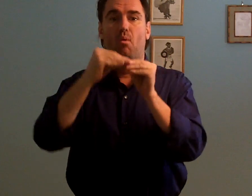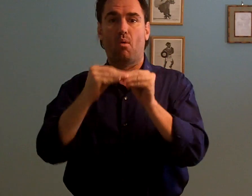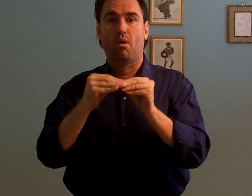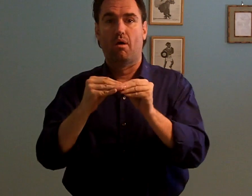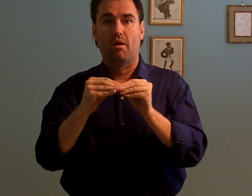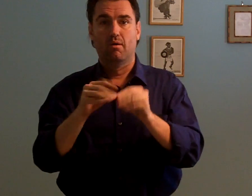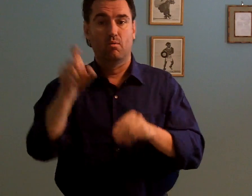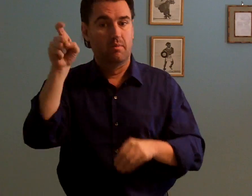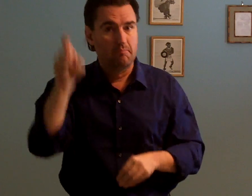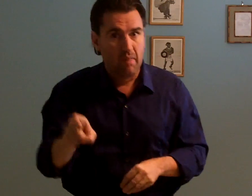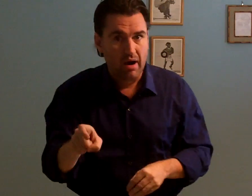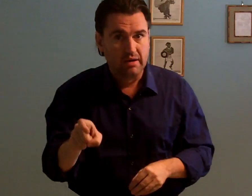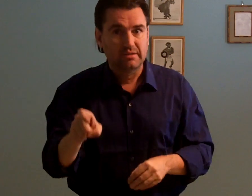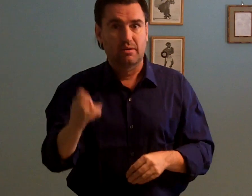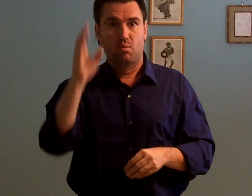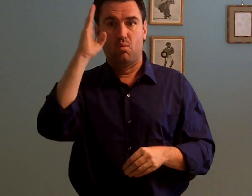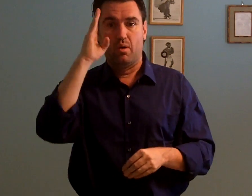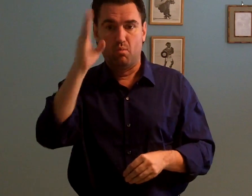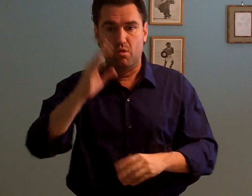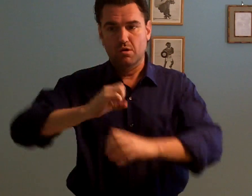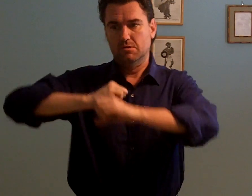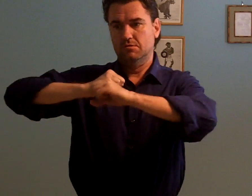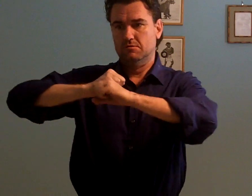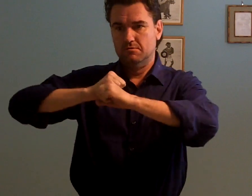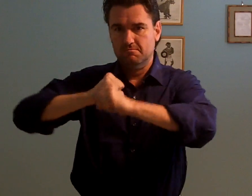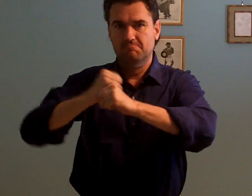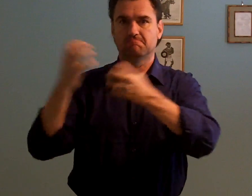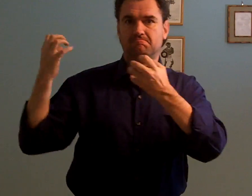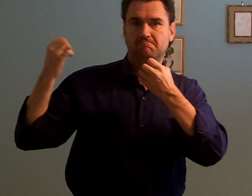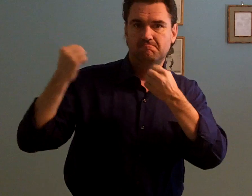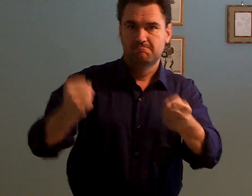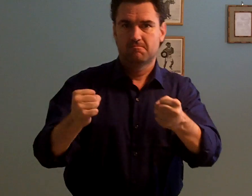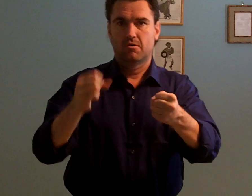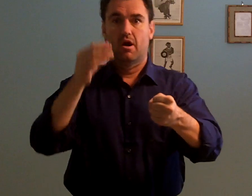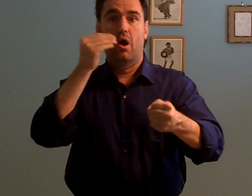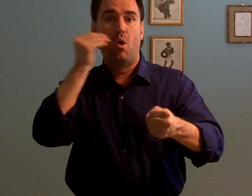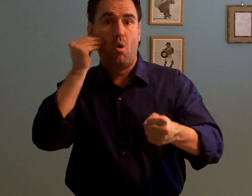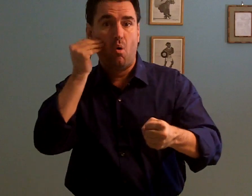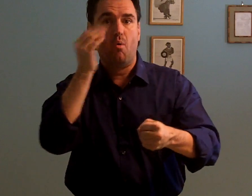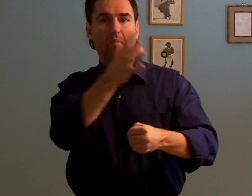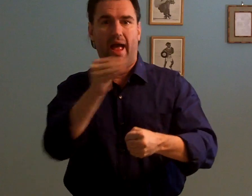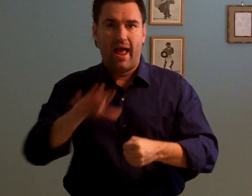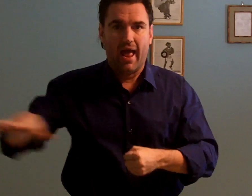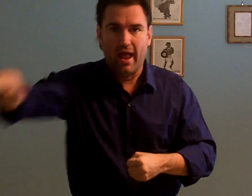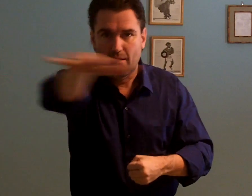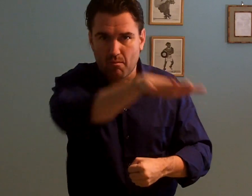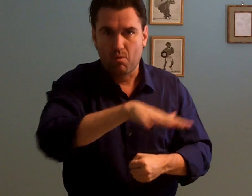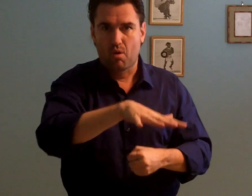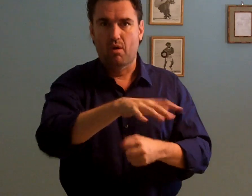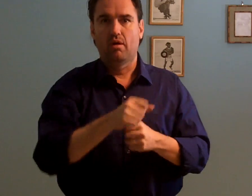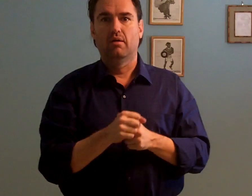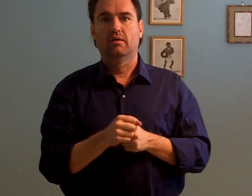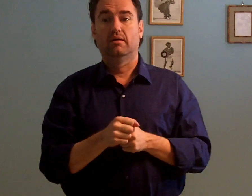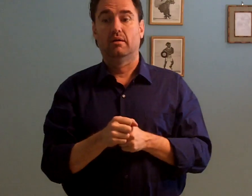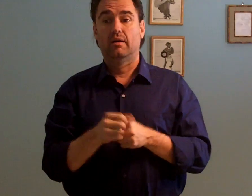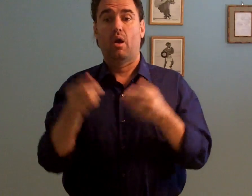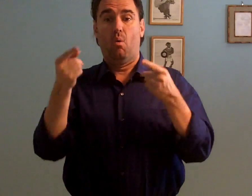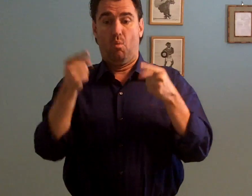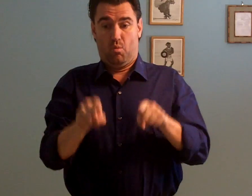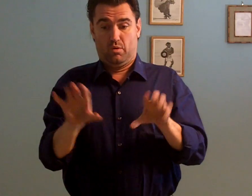remain vigilant at home and abroad. As we do, We must also reaffirm that the United States is not